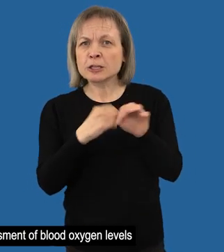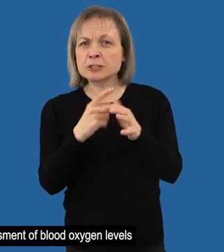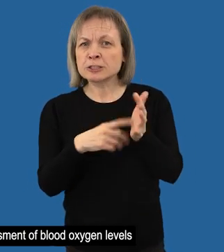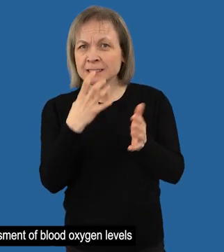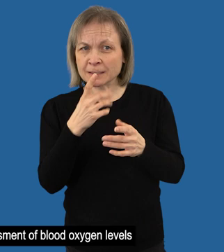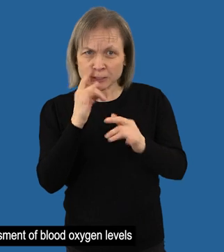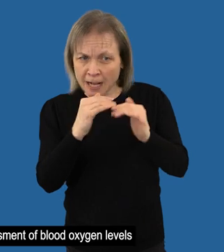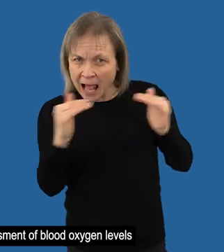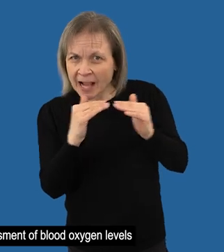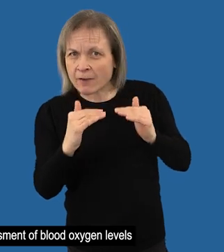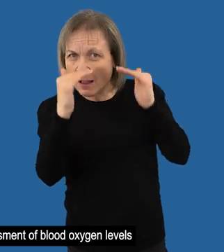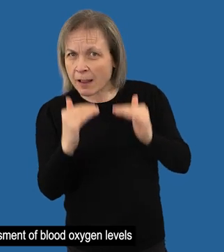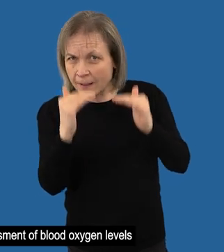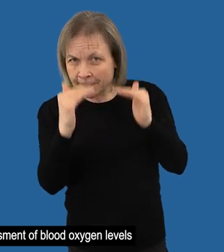An assessment of blood oxygen levels.